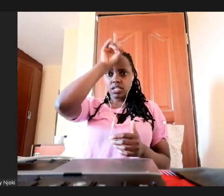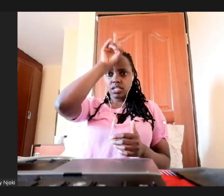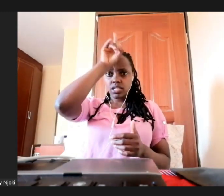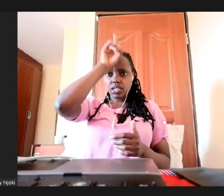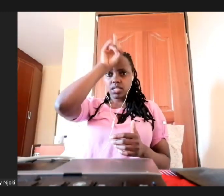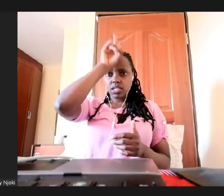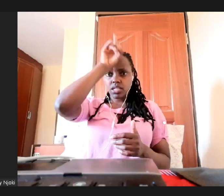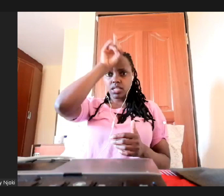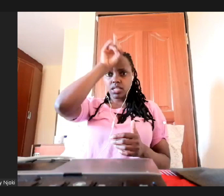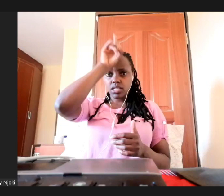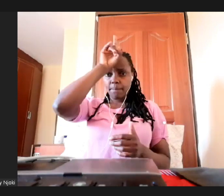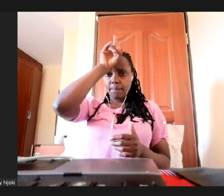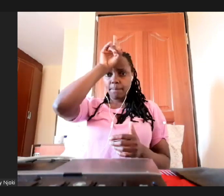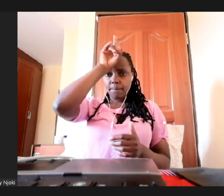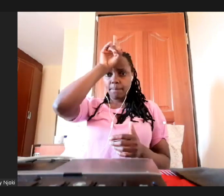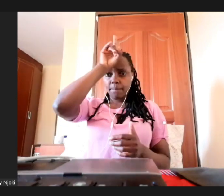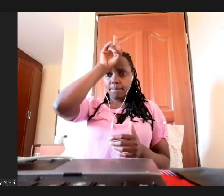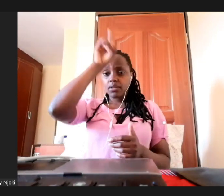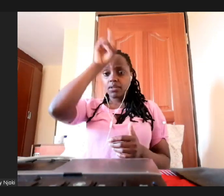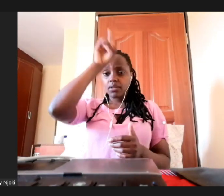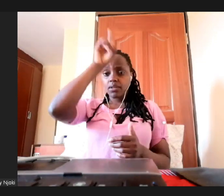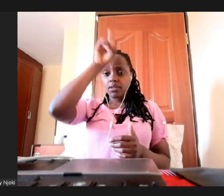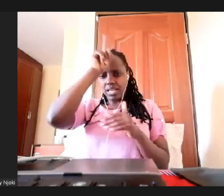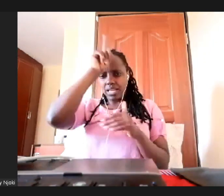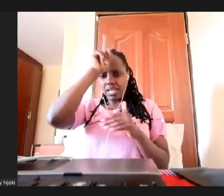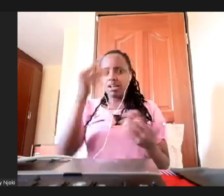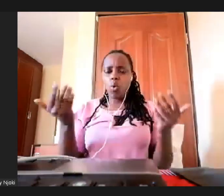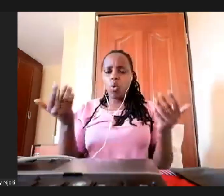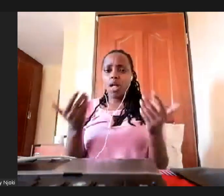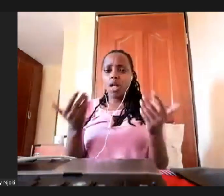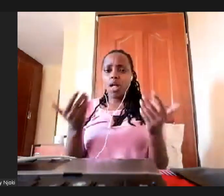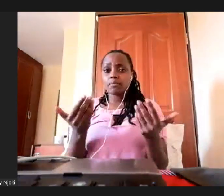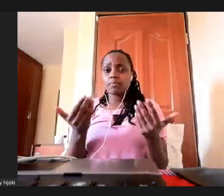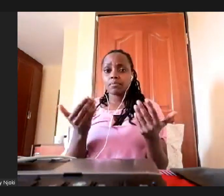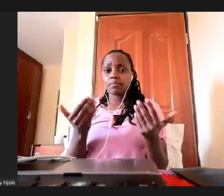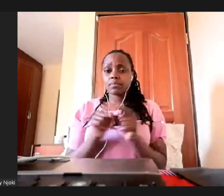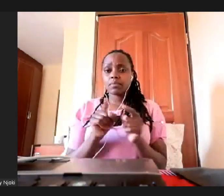districts, quite rural districts, off the line